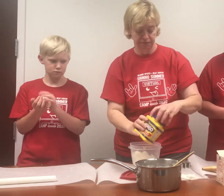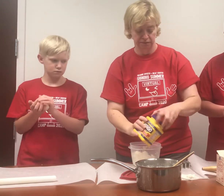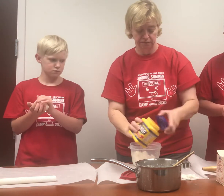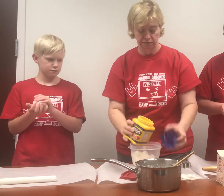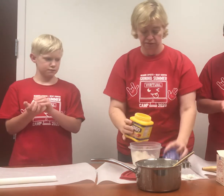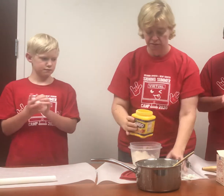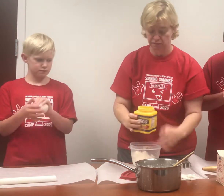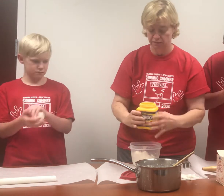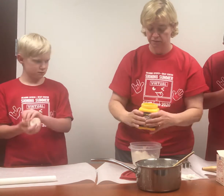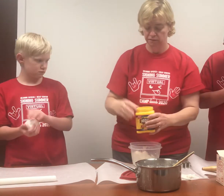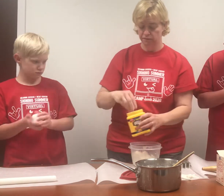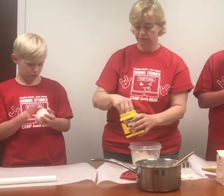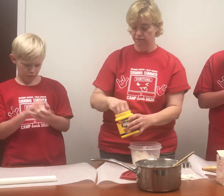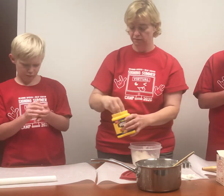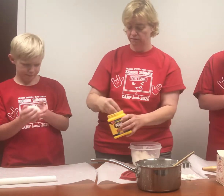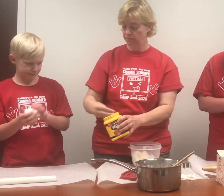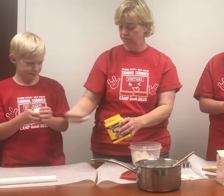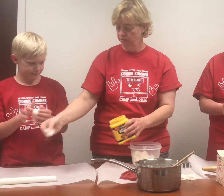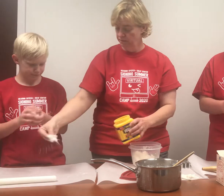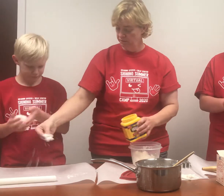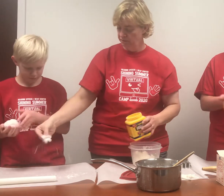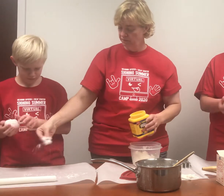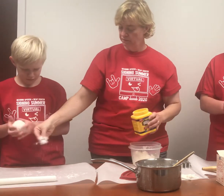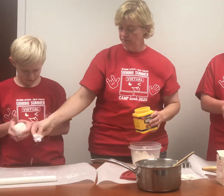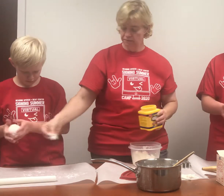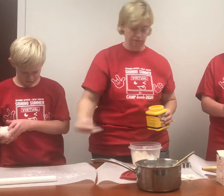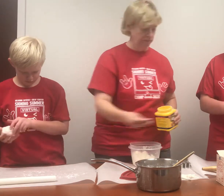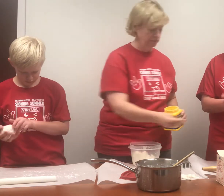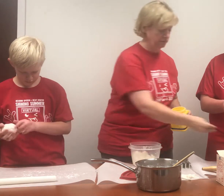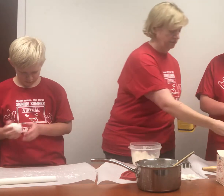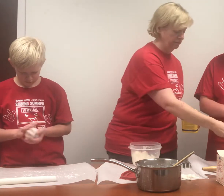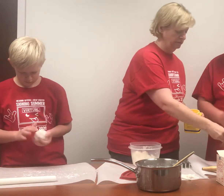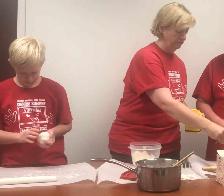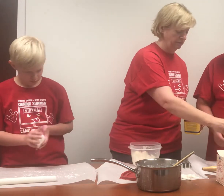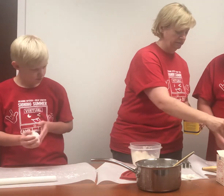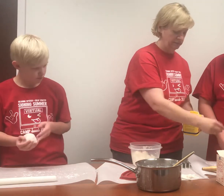little bit more cornstarch to the wax paper, like so.